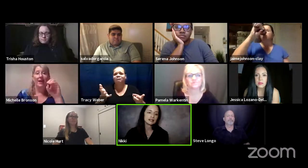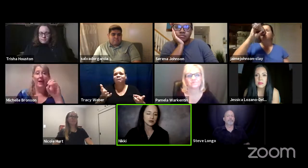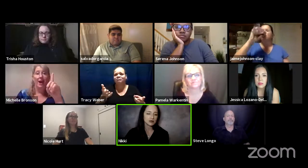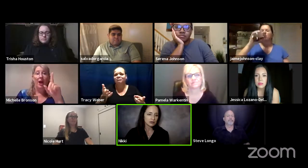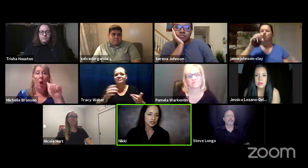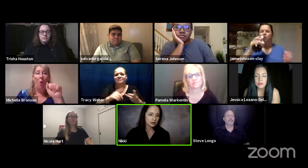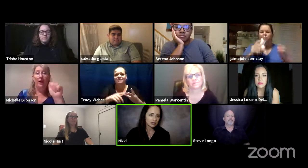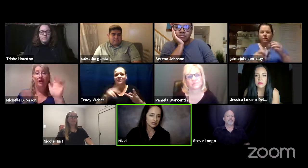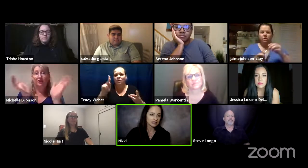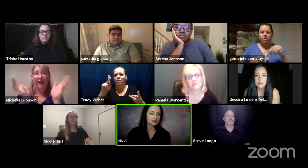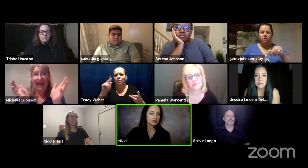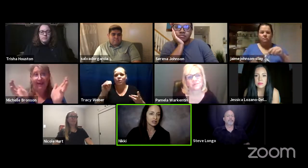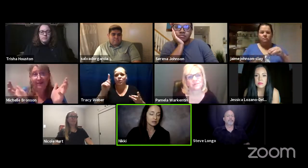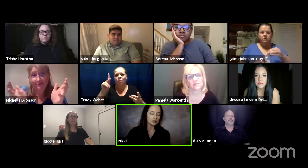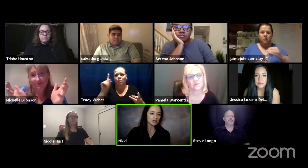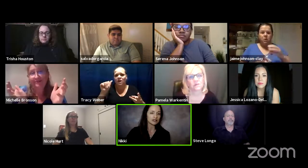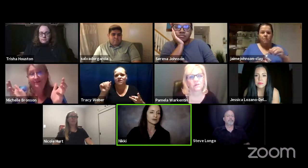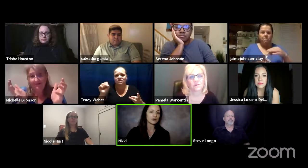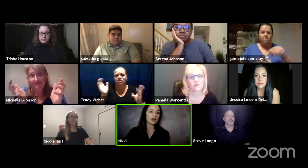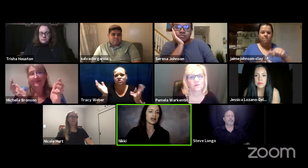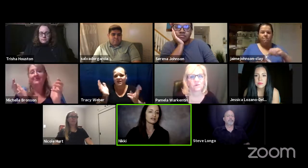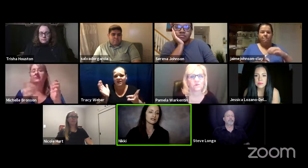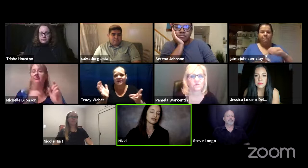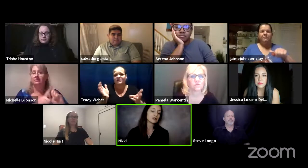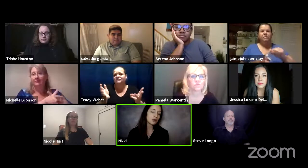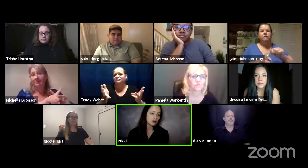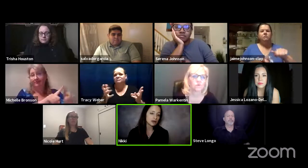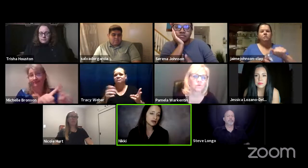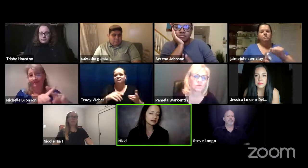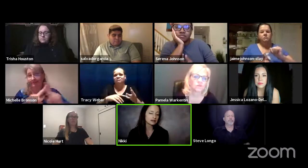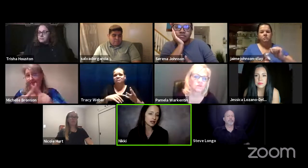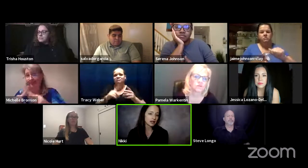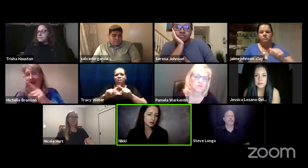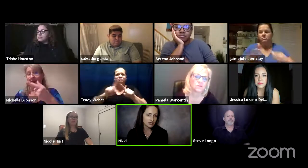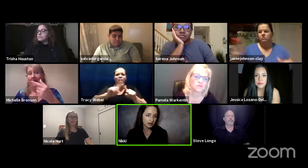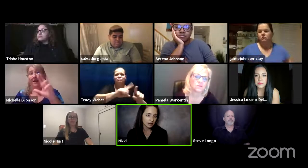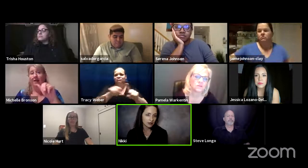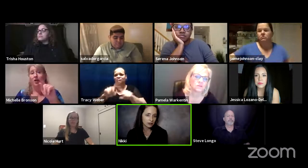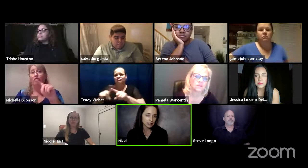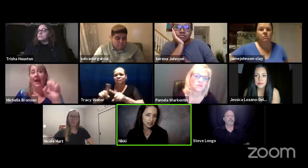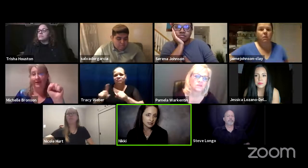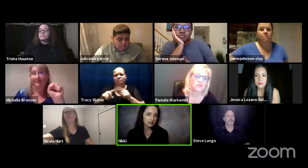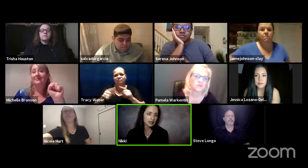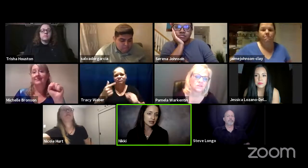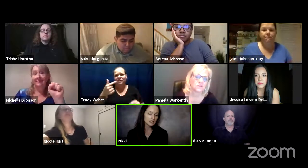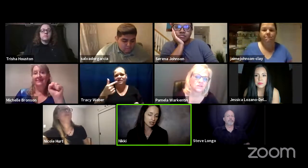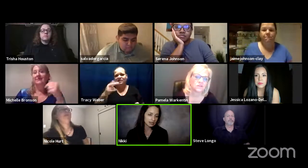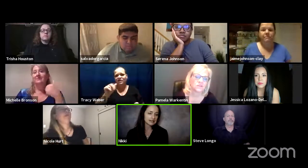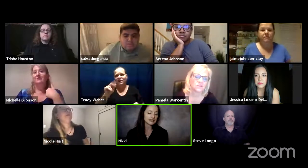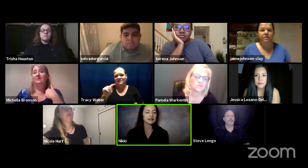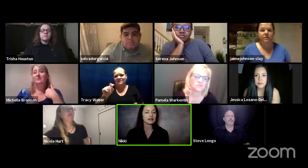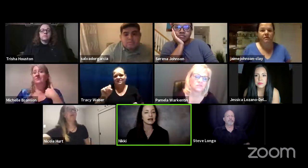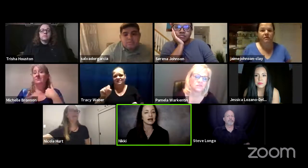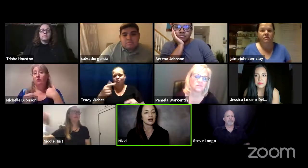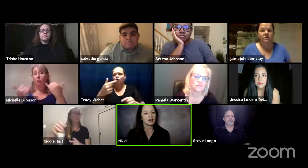those in-betweeners, we'll have deaf CODA, K-O-D-A, CODA kids chats.